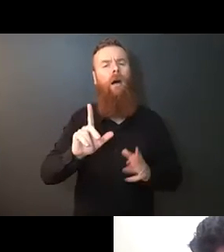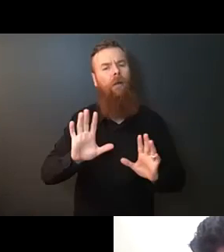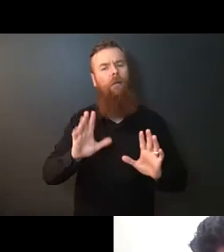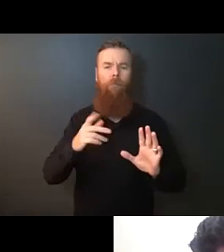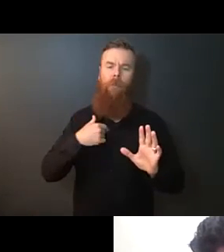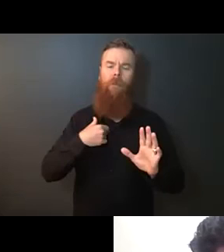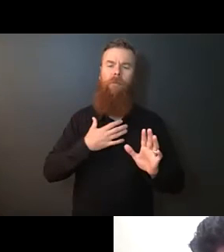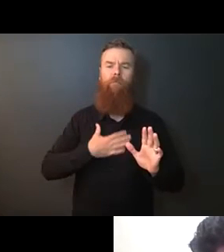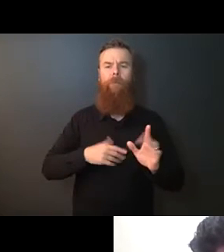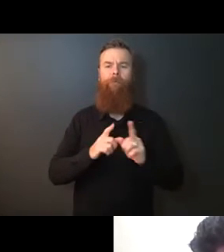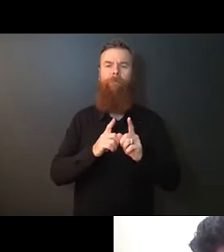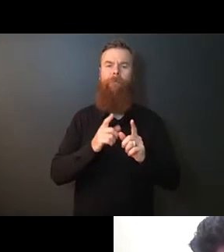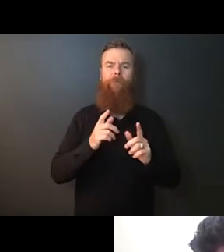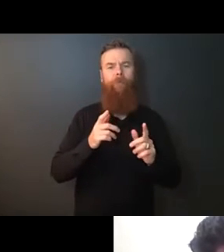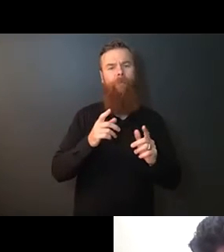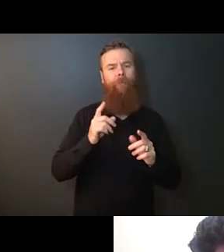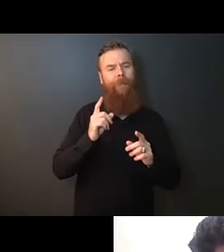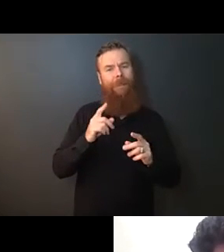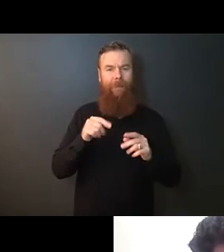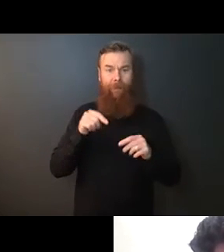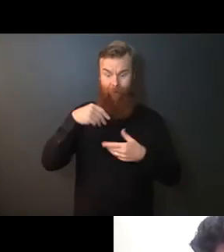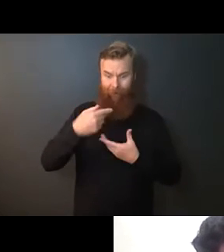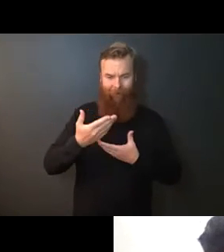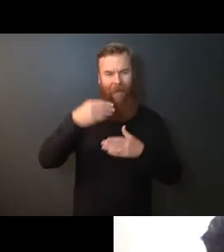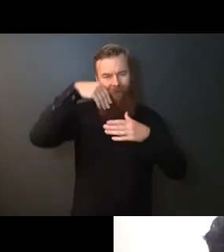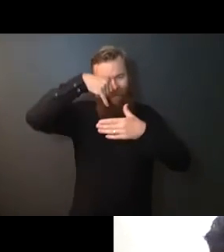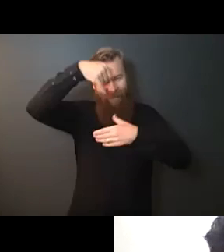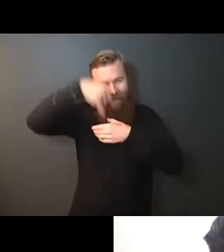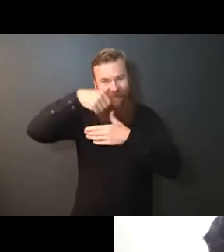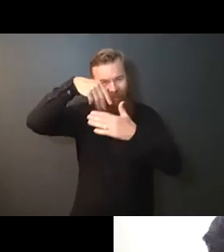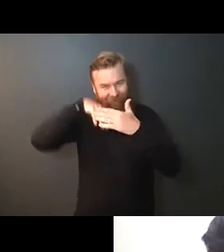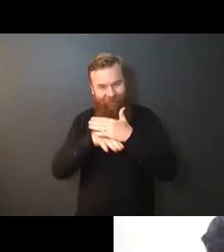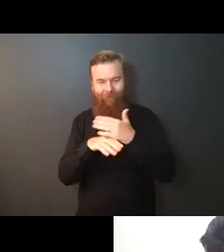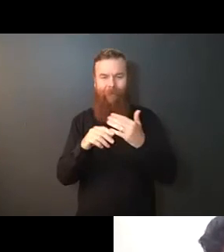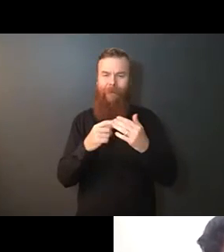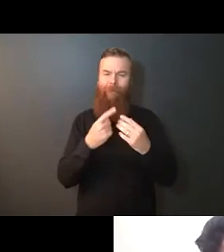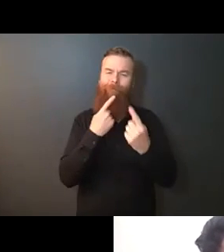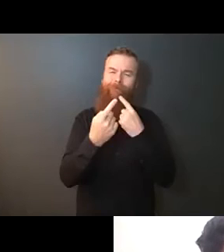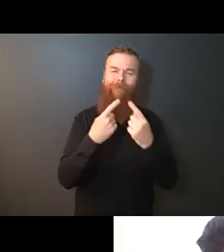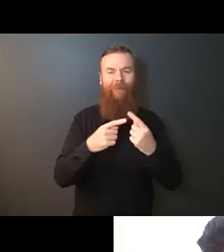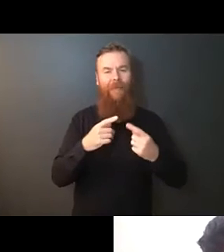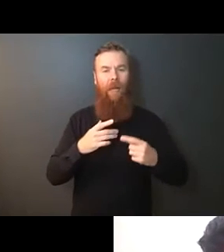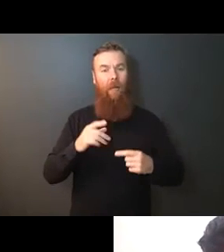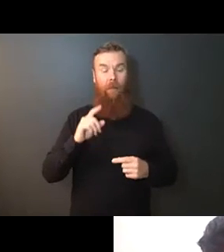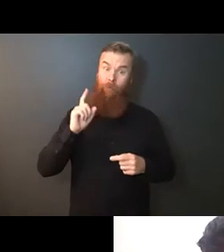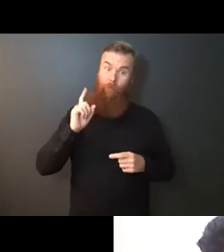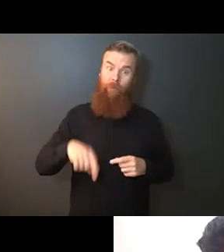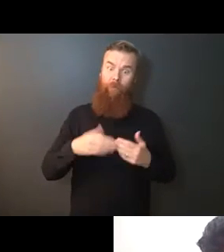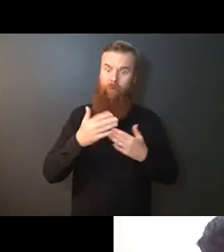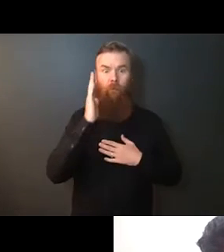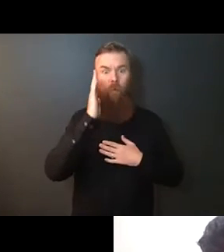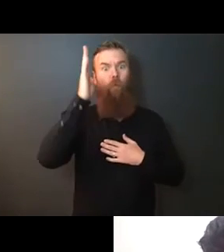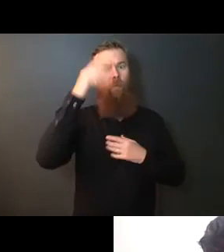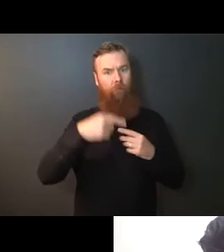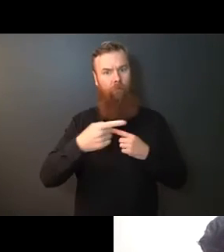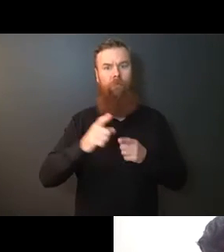inside comment regarding the importance of having more events like this. If there is something that we have